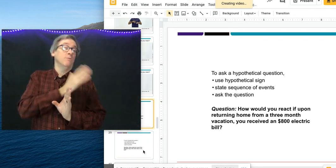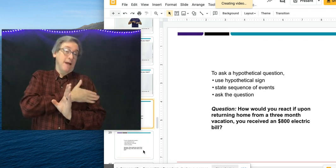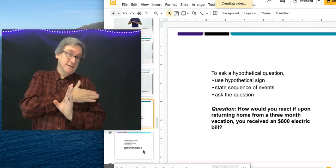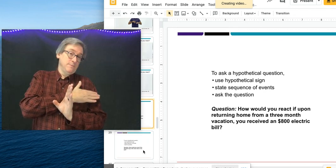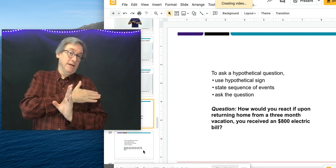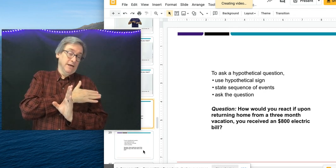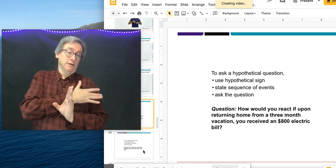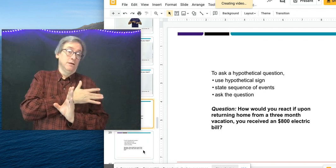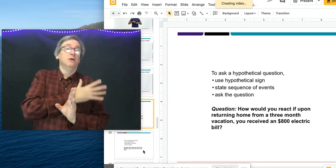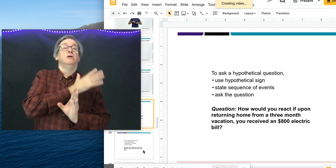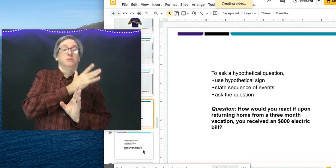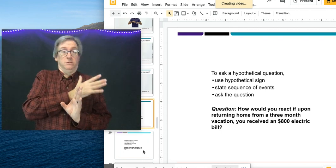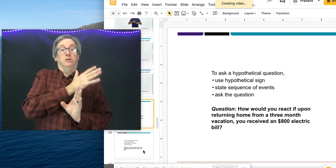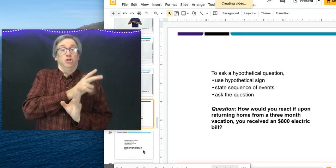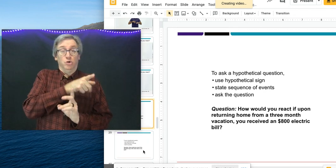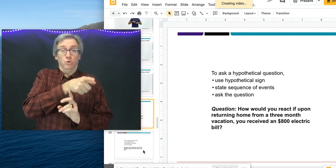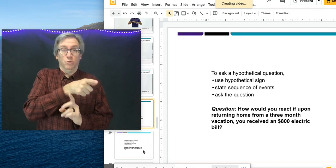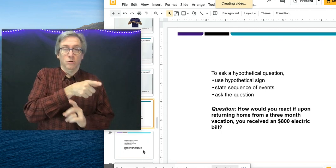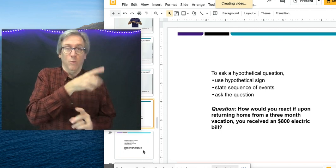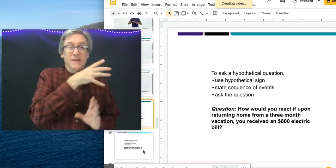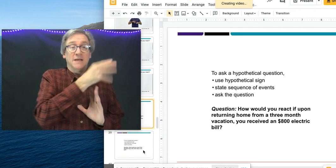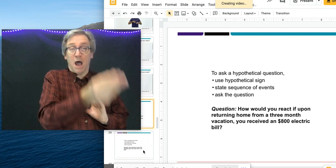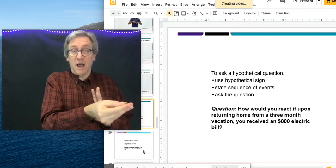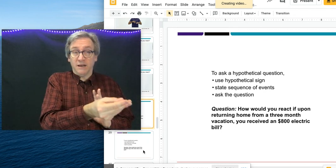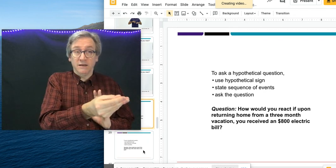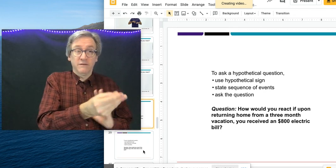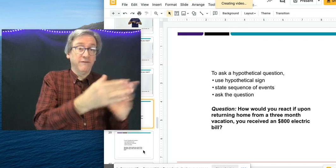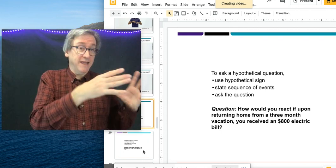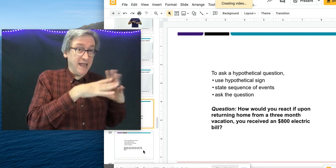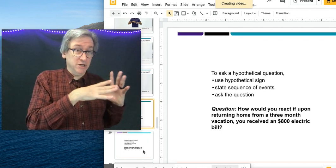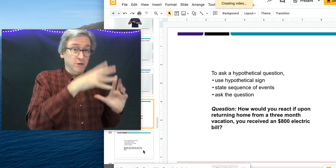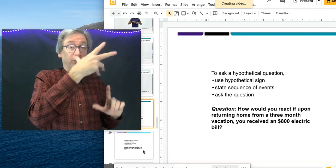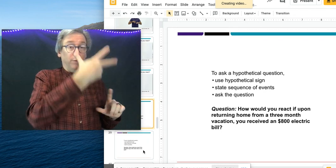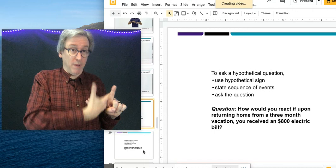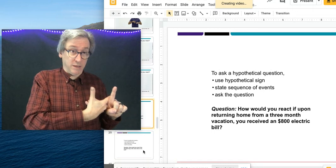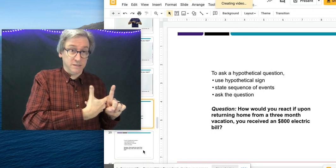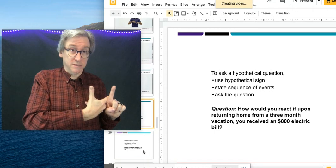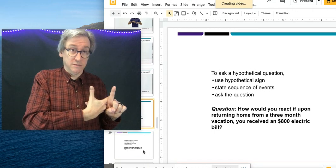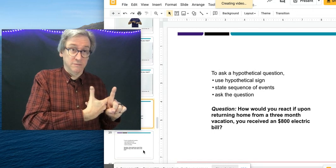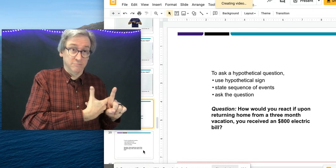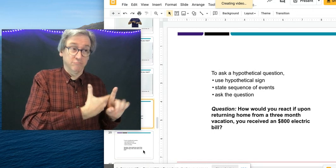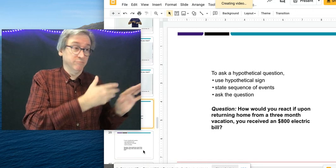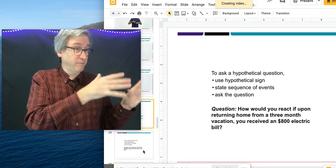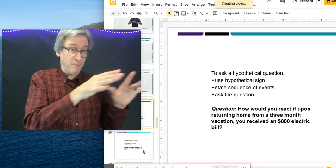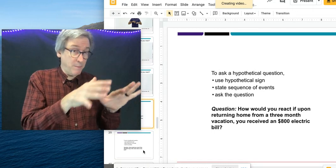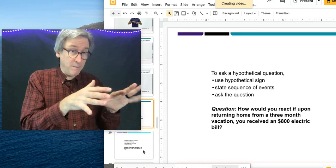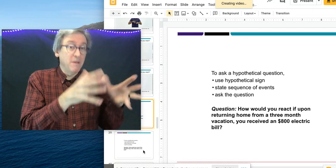want to go back to the beginning. You went on vacation 3 months.